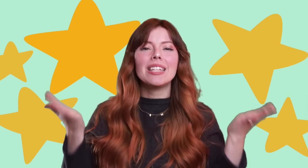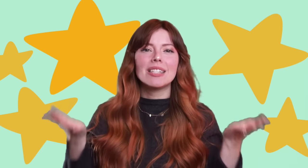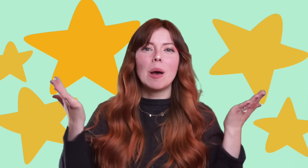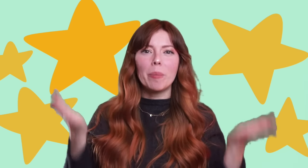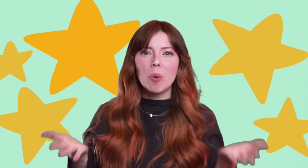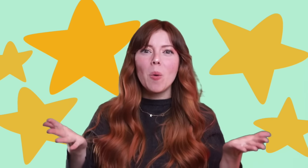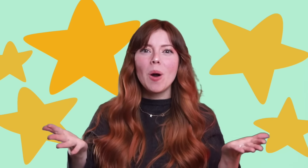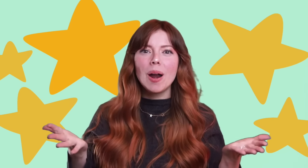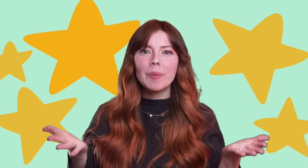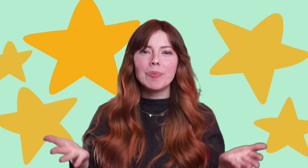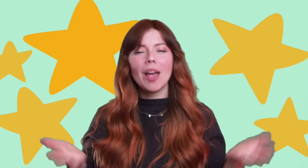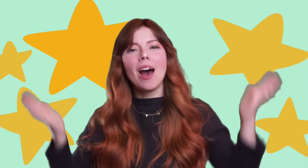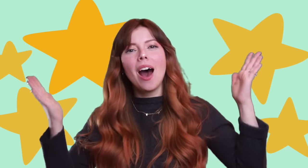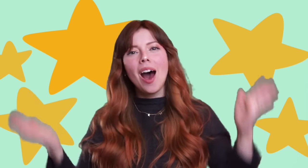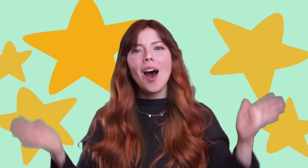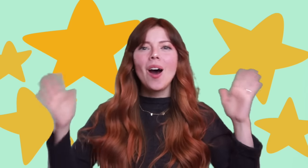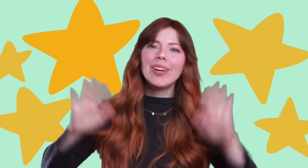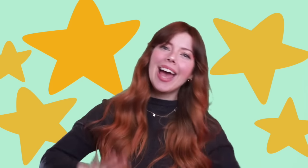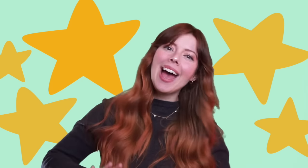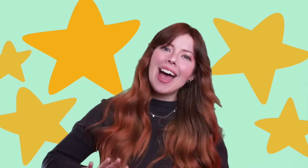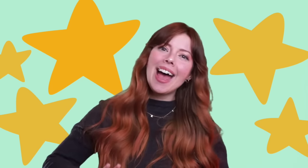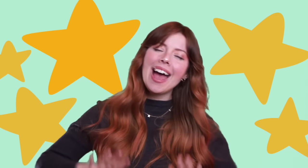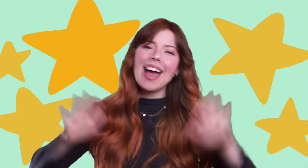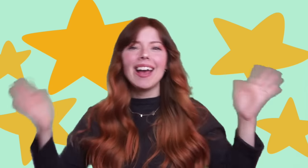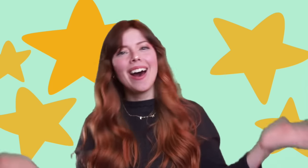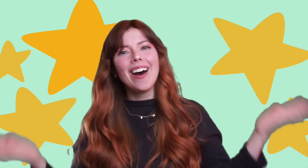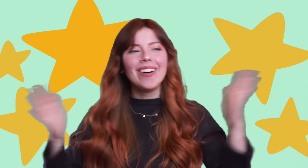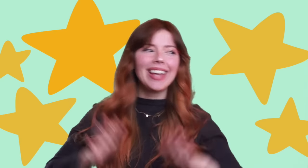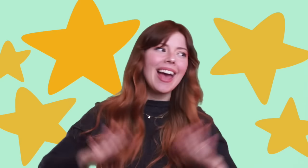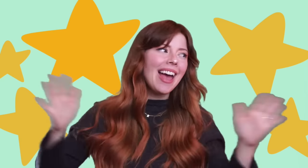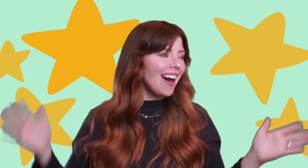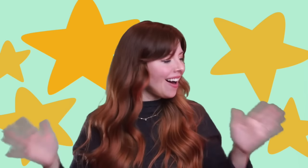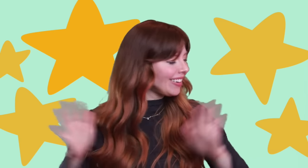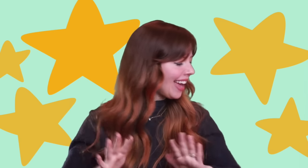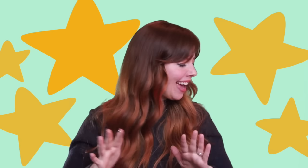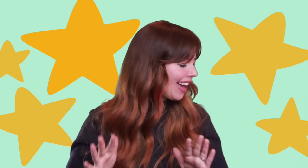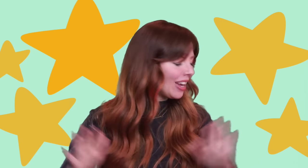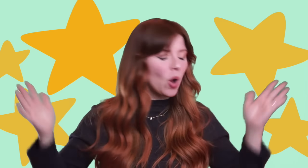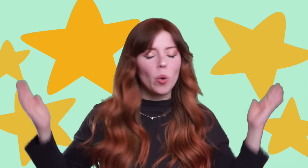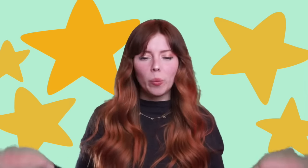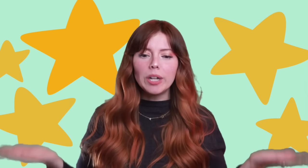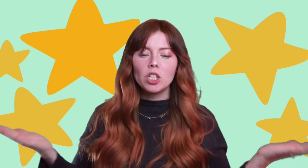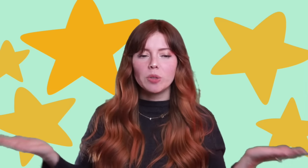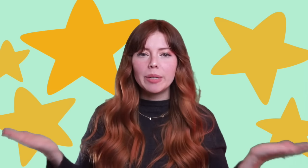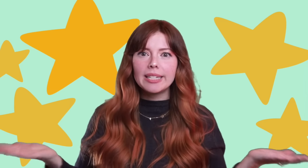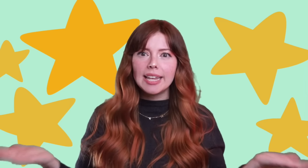some more? Okay, okay, okay. What should we sing?